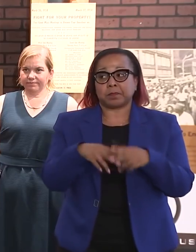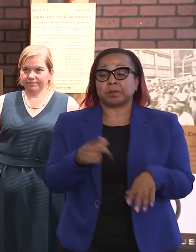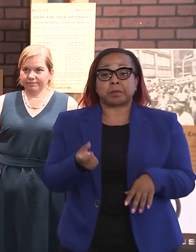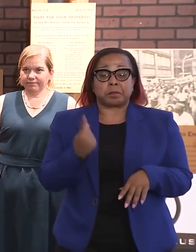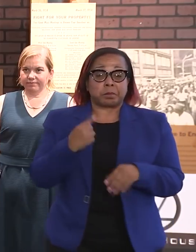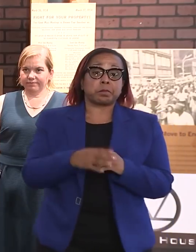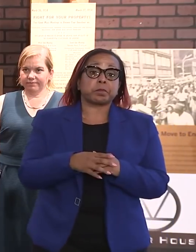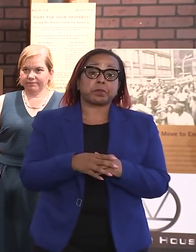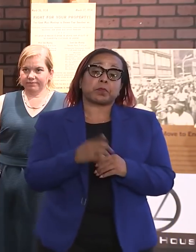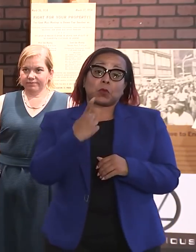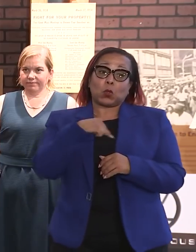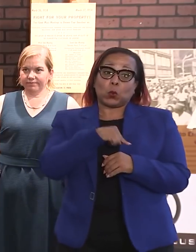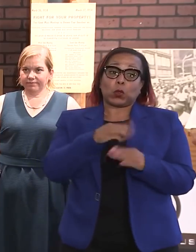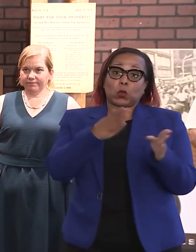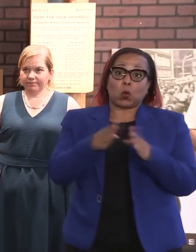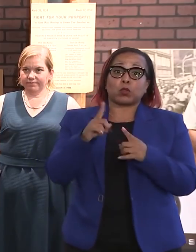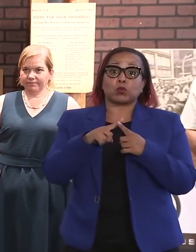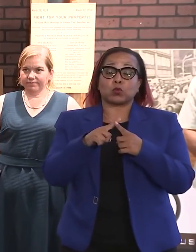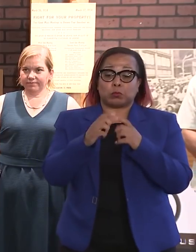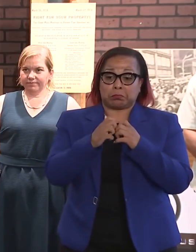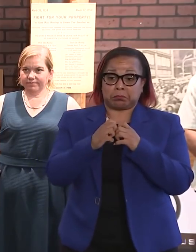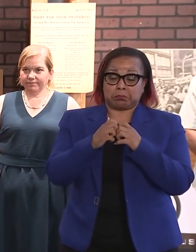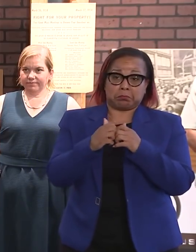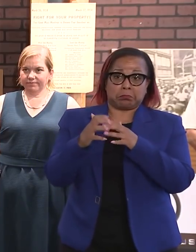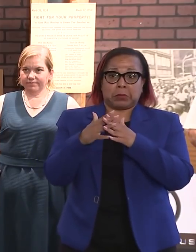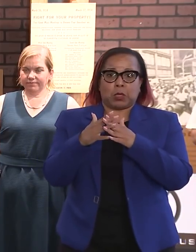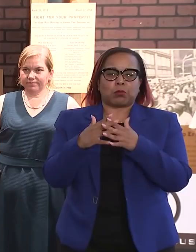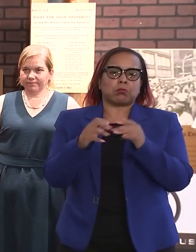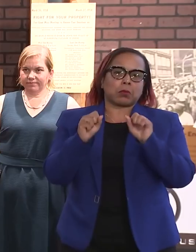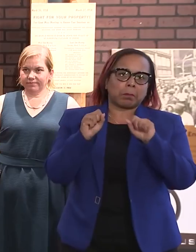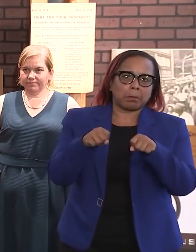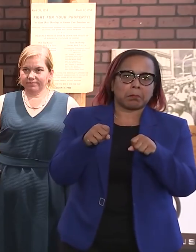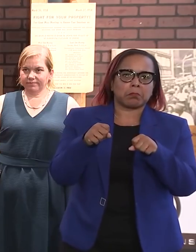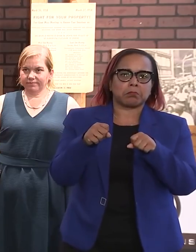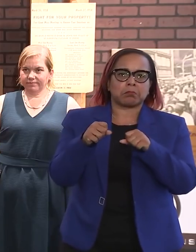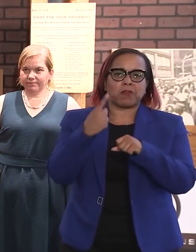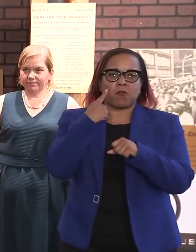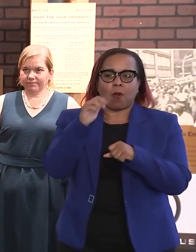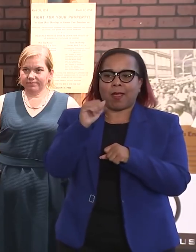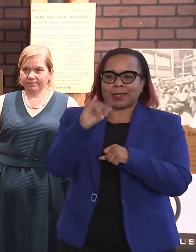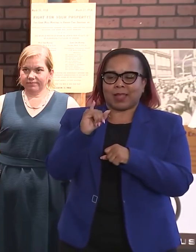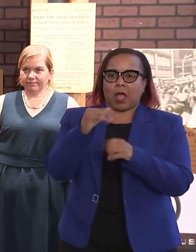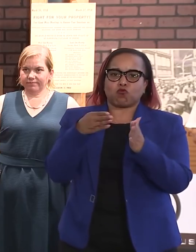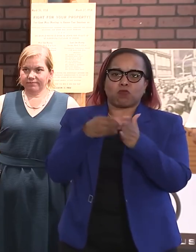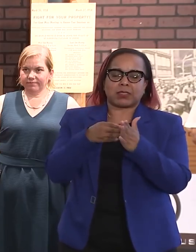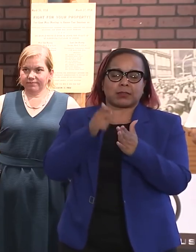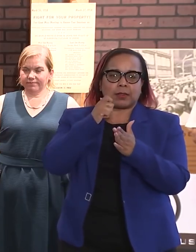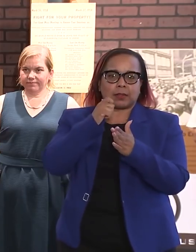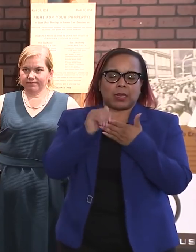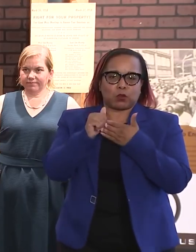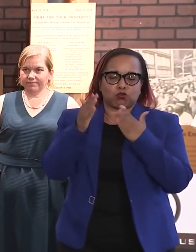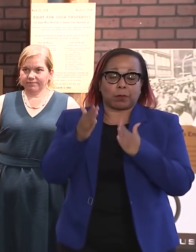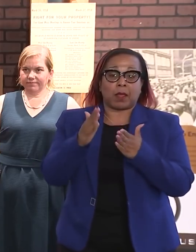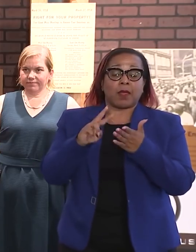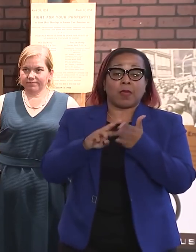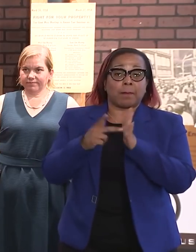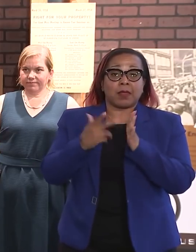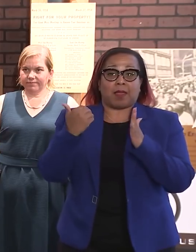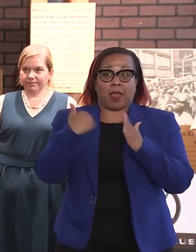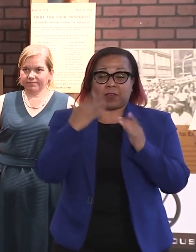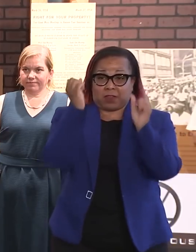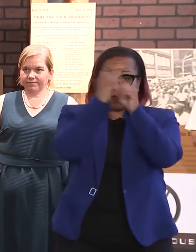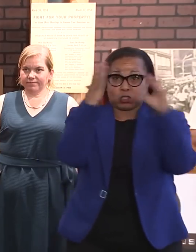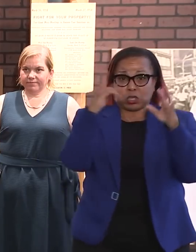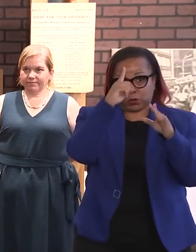Namely, we're going to be building capacity for anti-racist leadership. That means cultivating